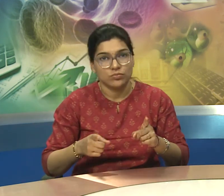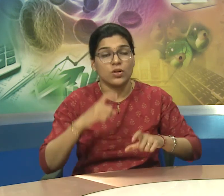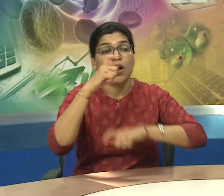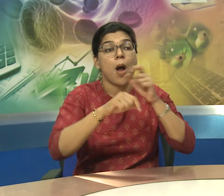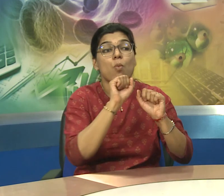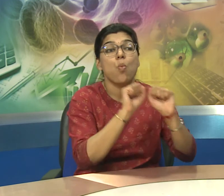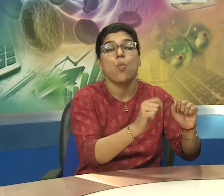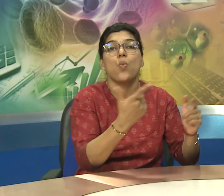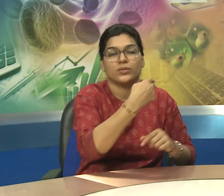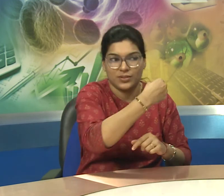products